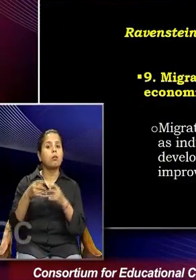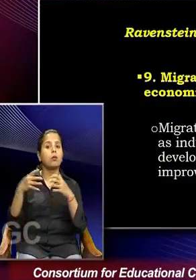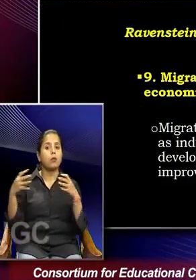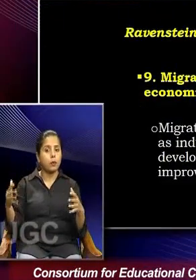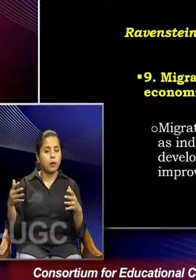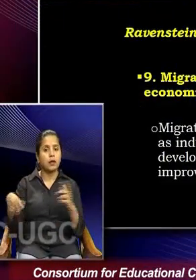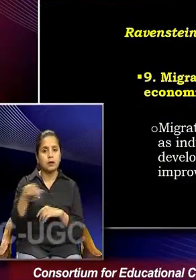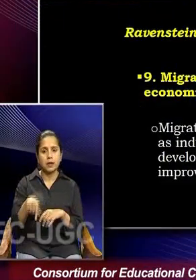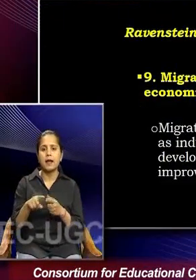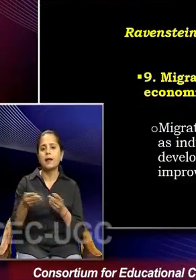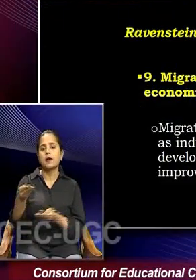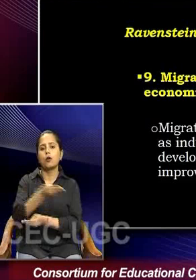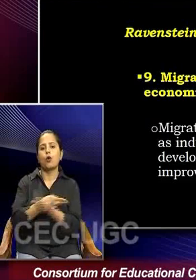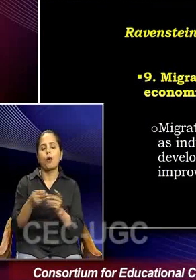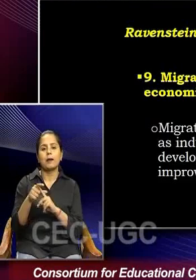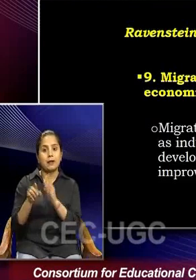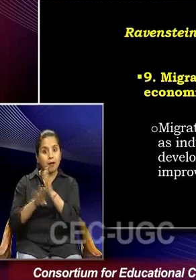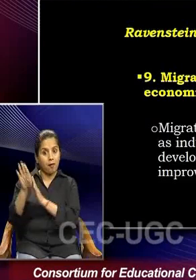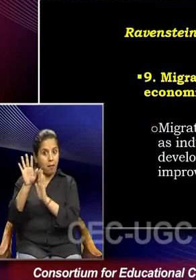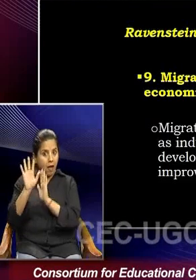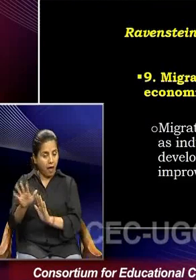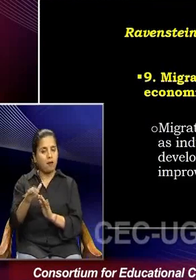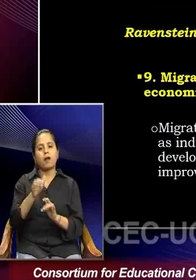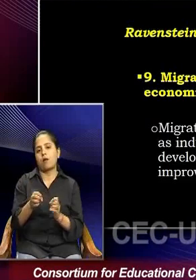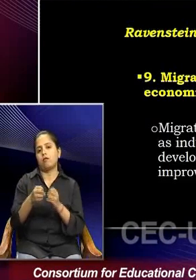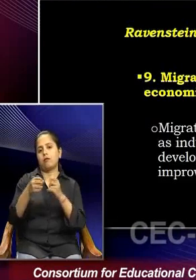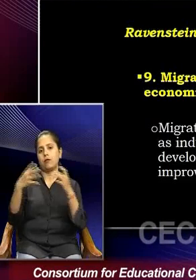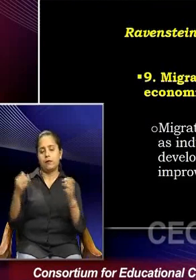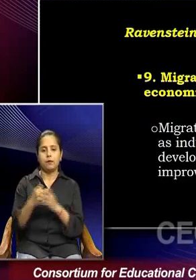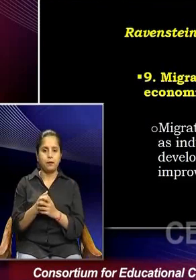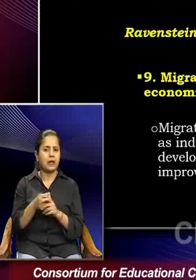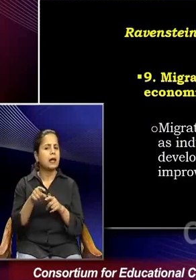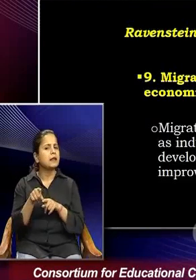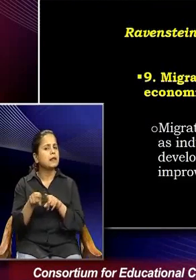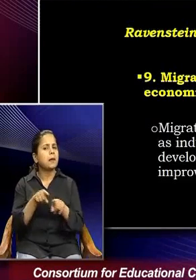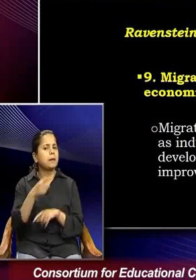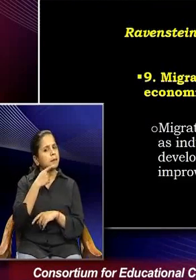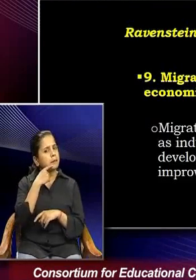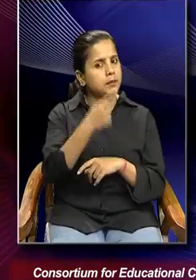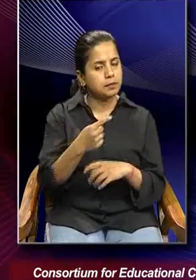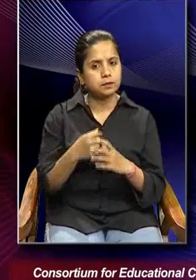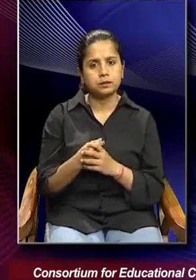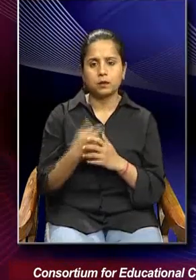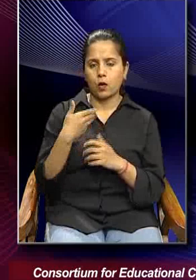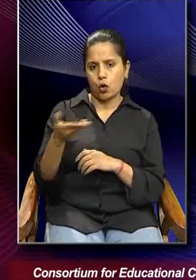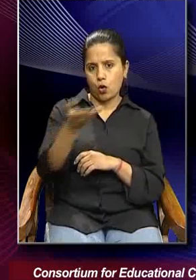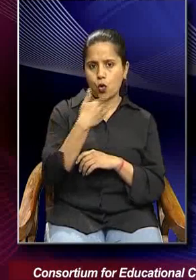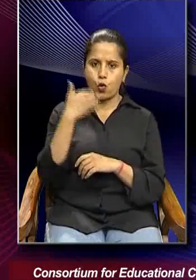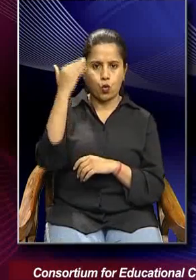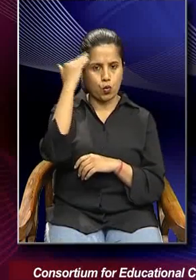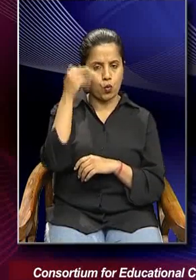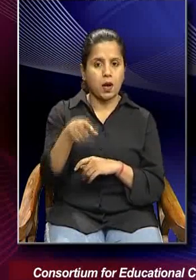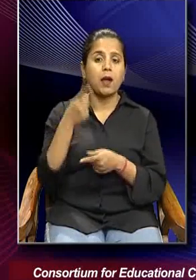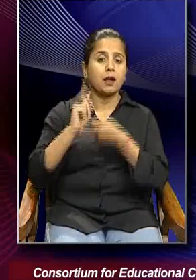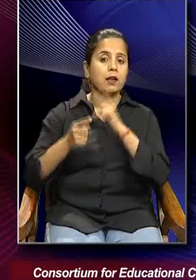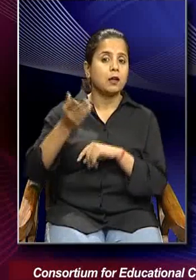with economic development, which is, so basically we all know that if you look at the history